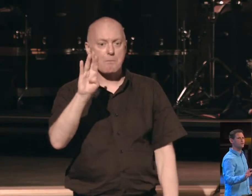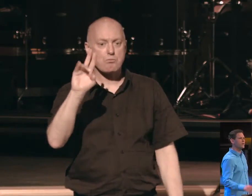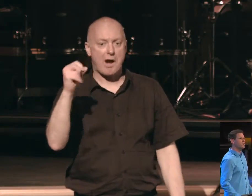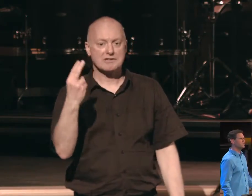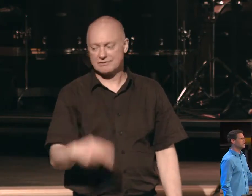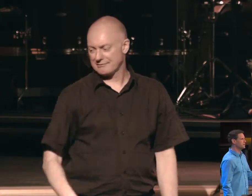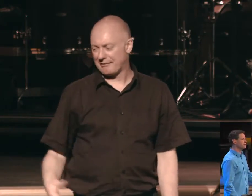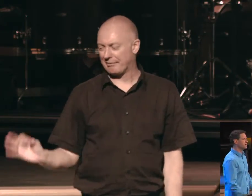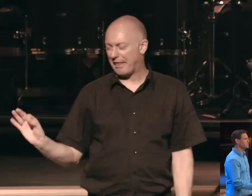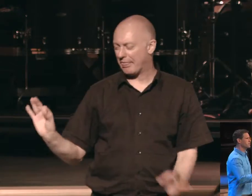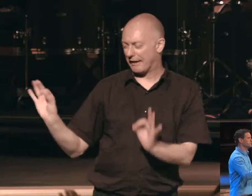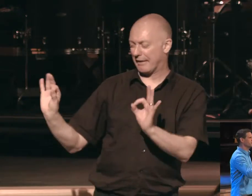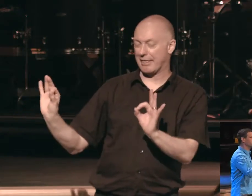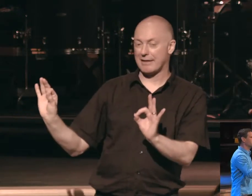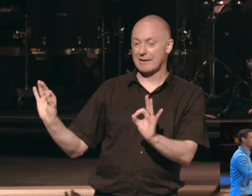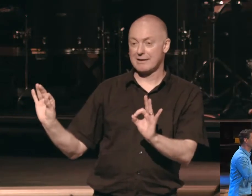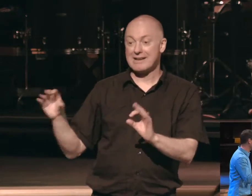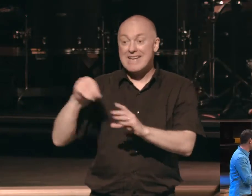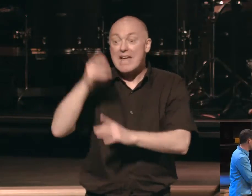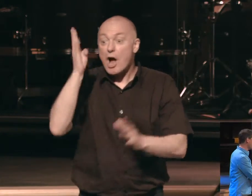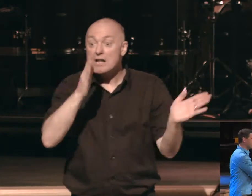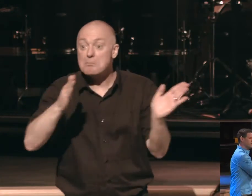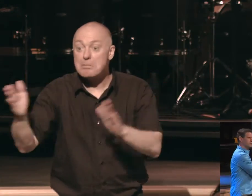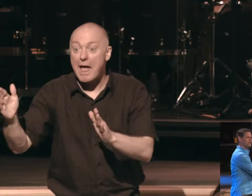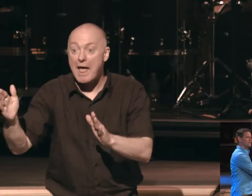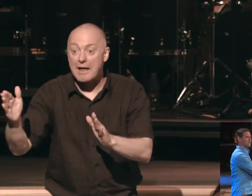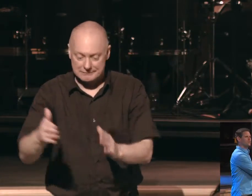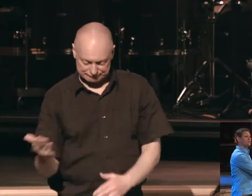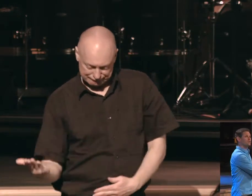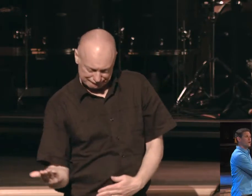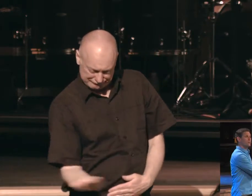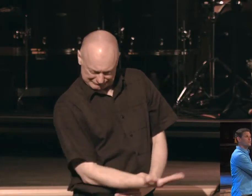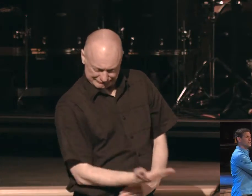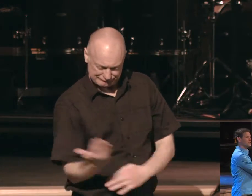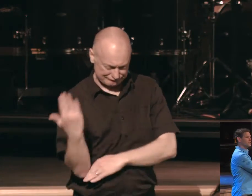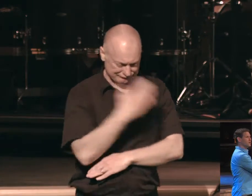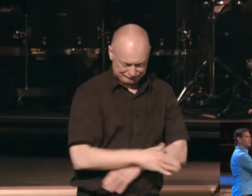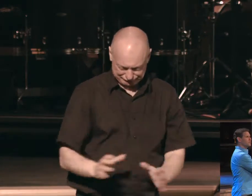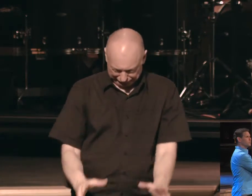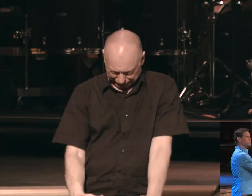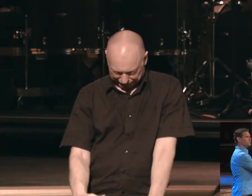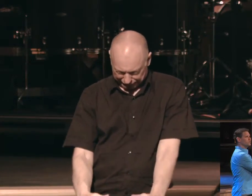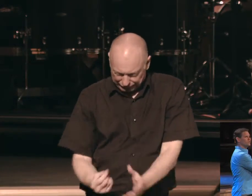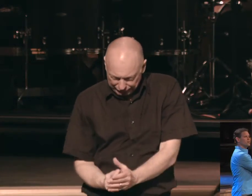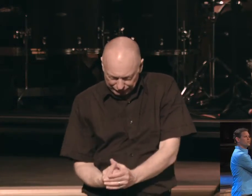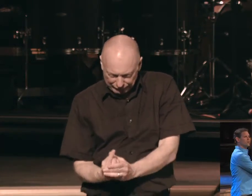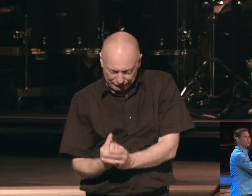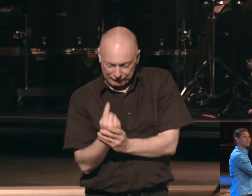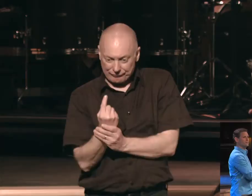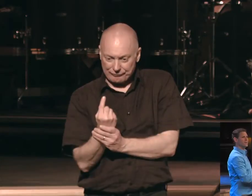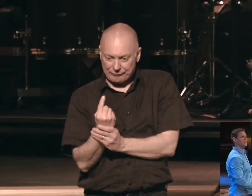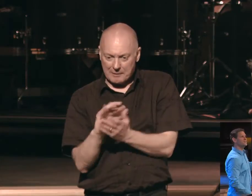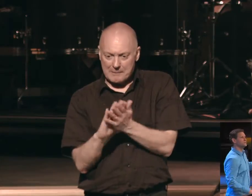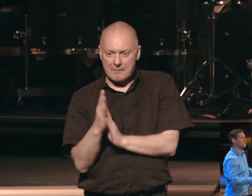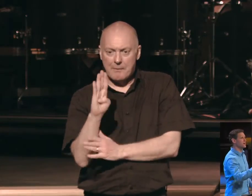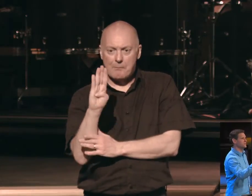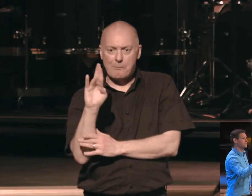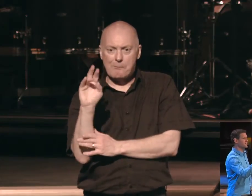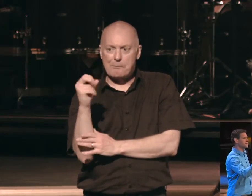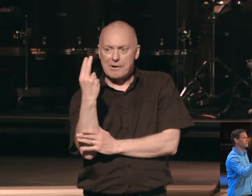mock and despise it and say it's nothing. But listen, in the plan of God, from this cut down stump of Jesse forms a shoot and a branch. Listen, and